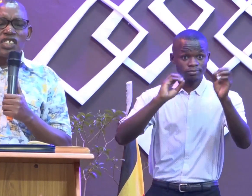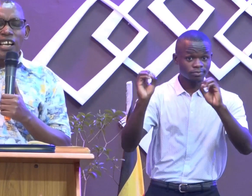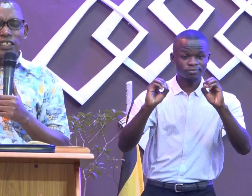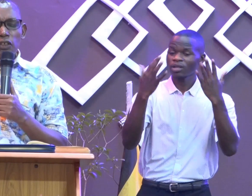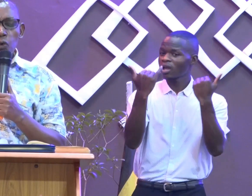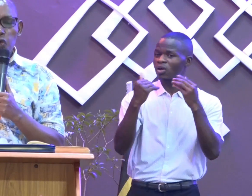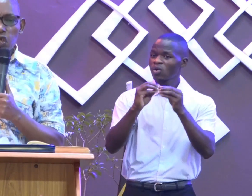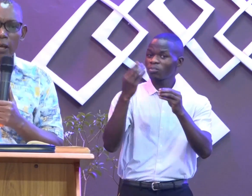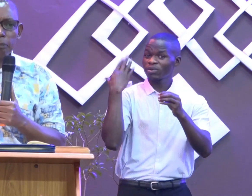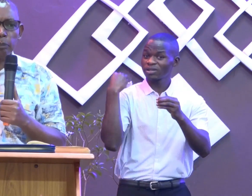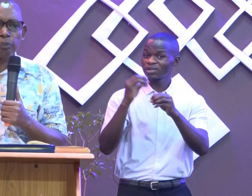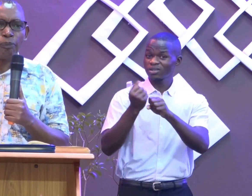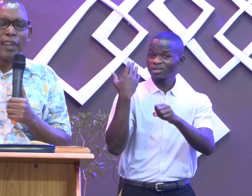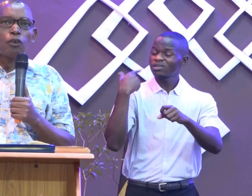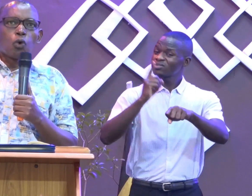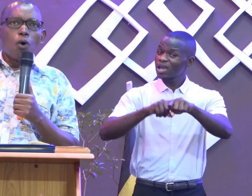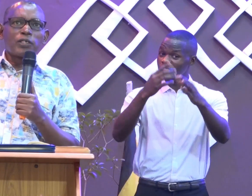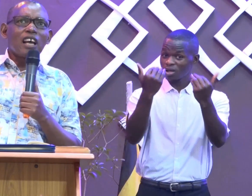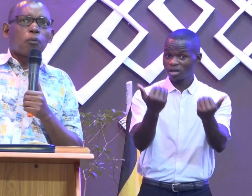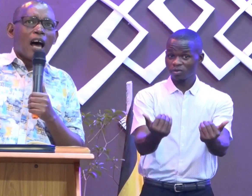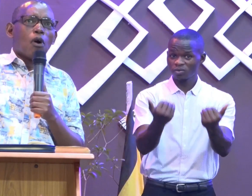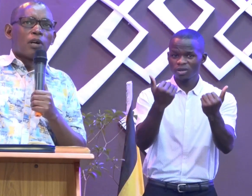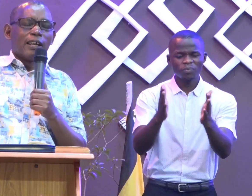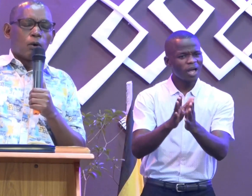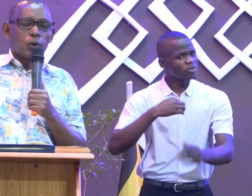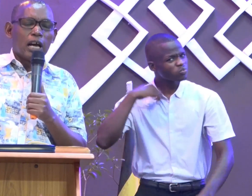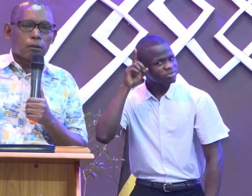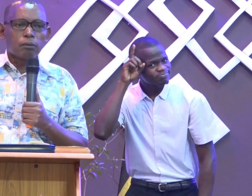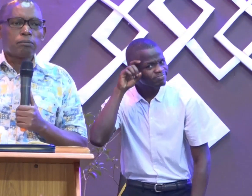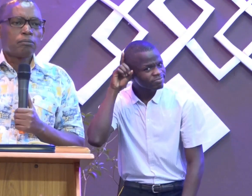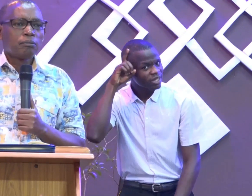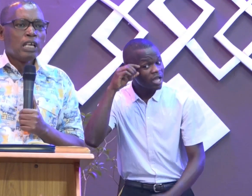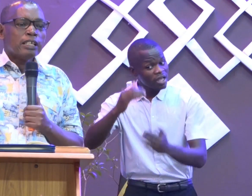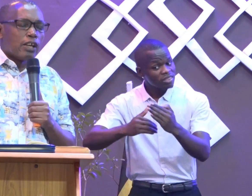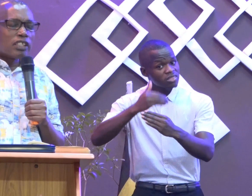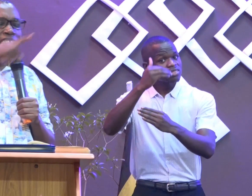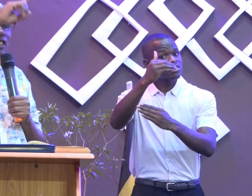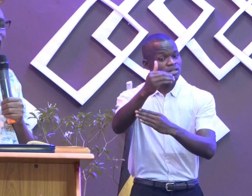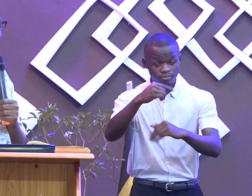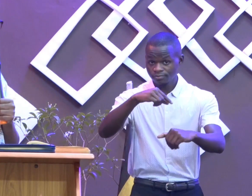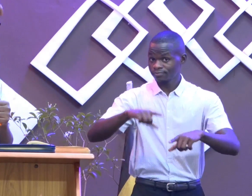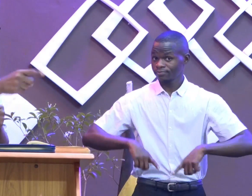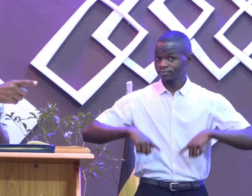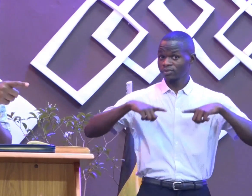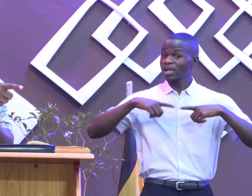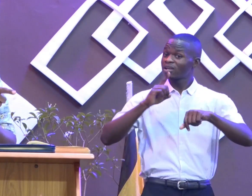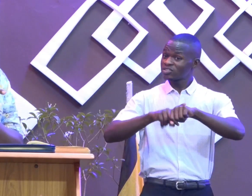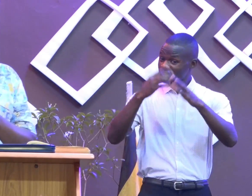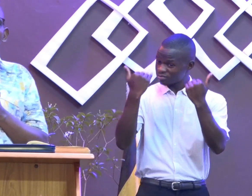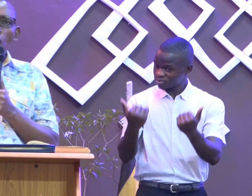Ab'emikwano ekiseera kituuse. Tulowooze ku bulamu obugenda okuddako. Kino kye kiseera